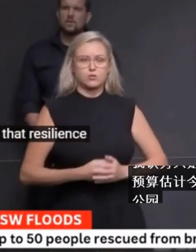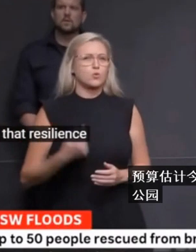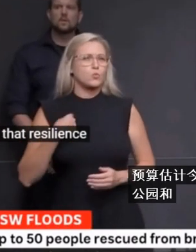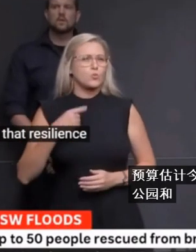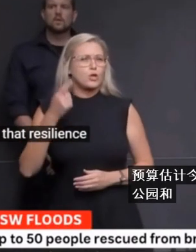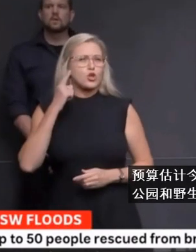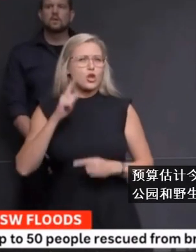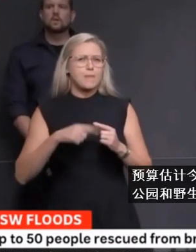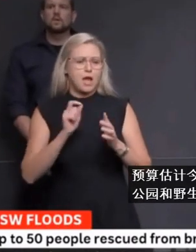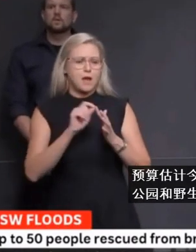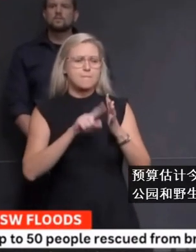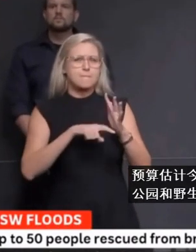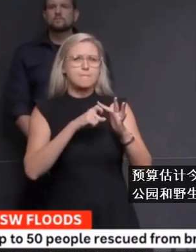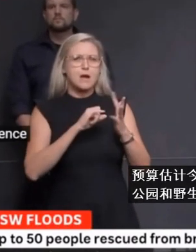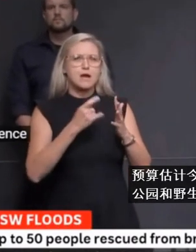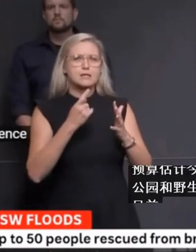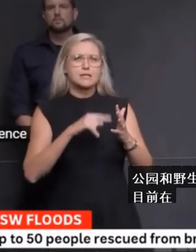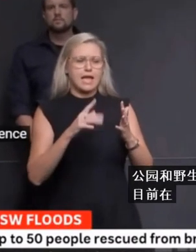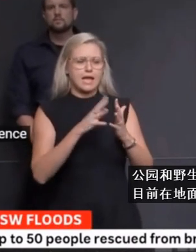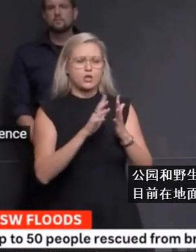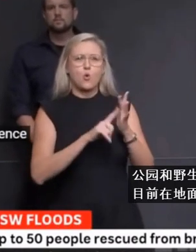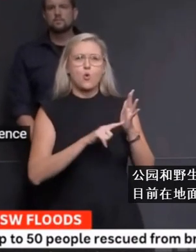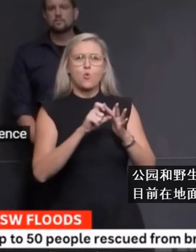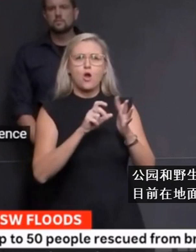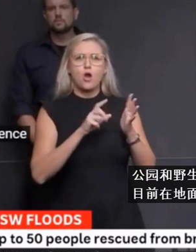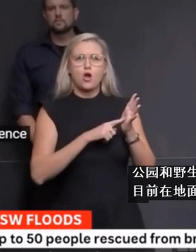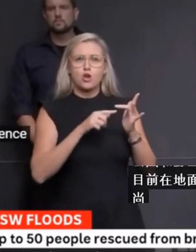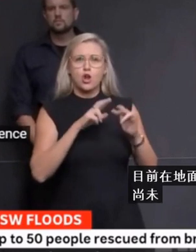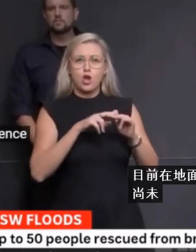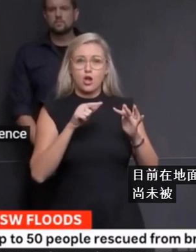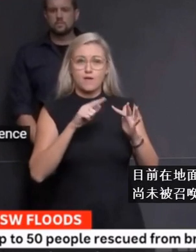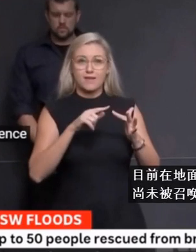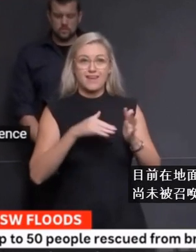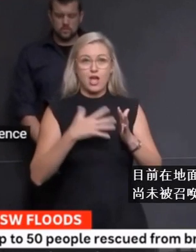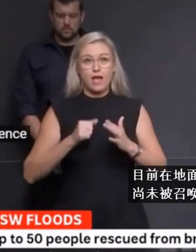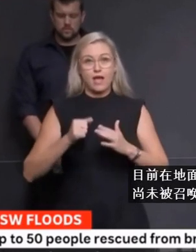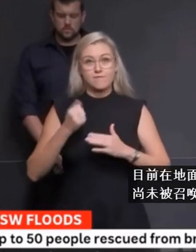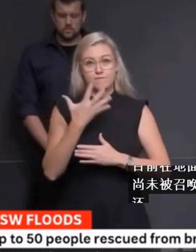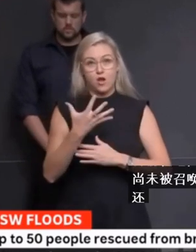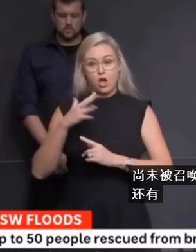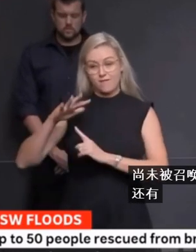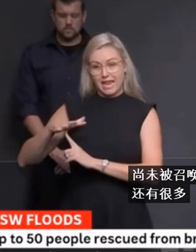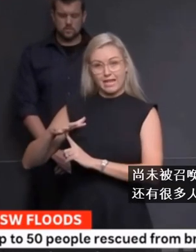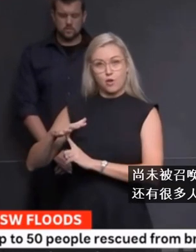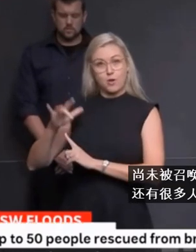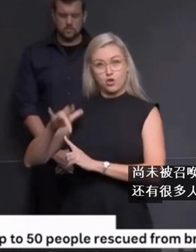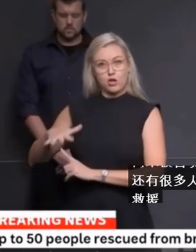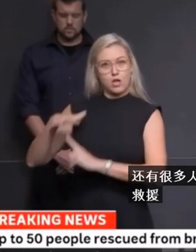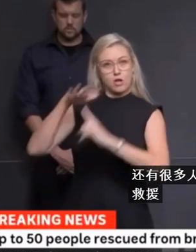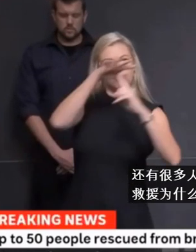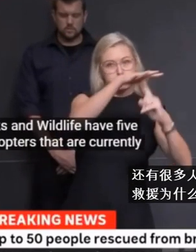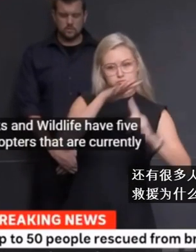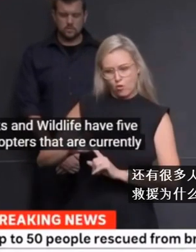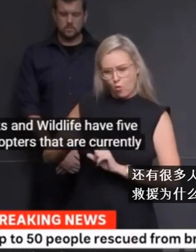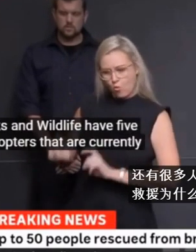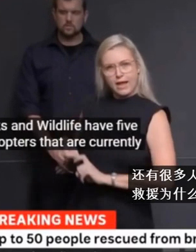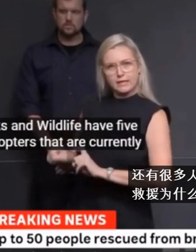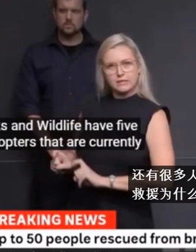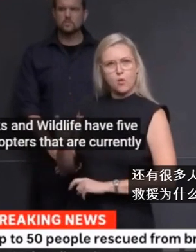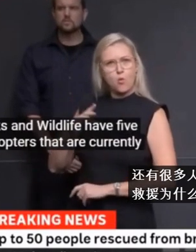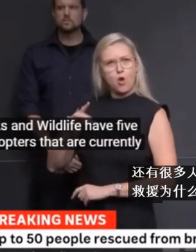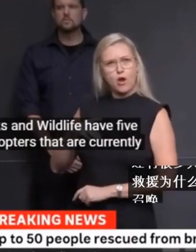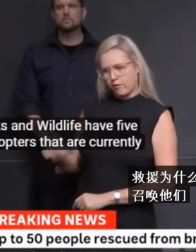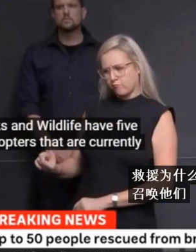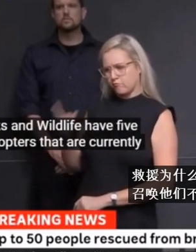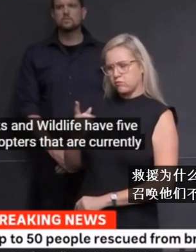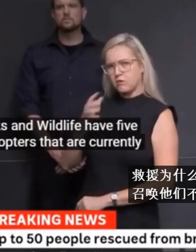heard that Parks and Wildlife have 5 helicopters that are currently on the ground that haven't been called on for use. We know there's still a lot of people needing rescues. Why haven't they